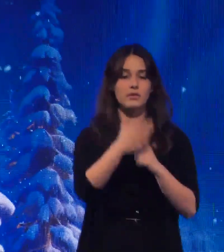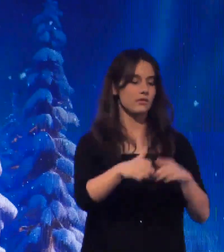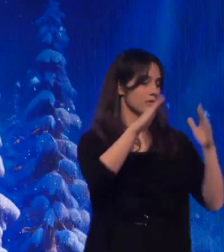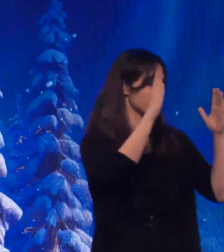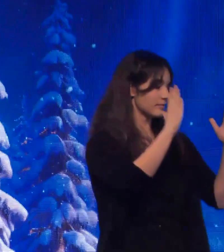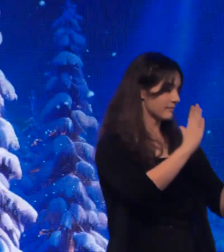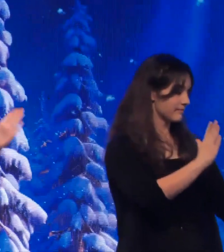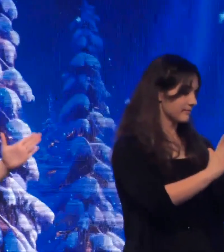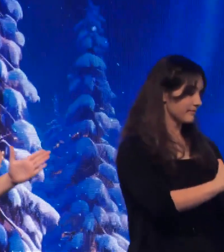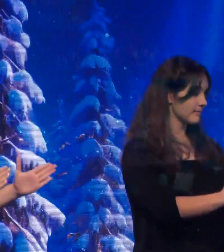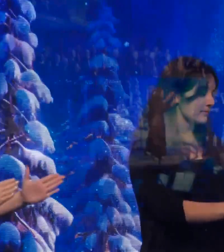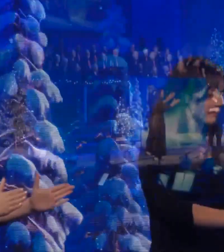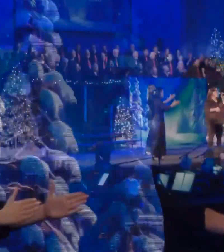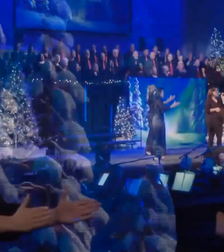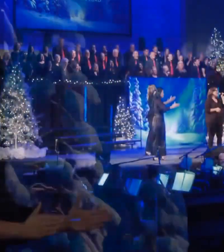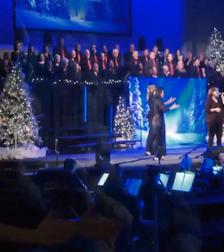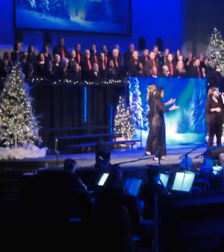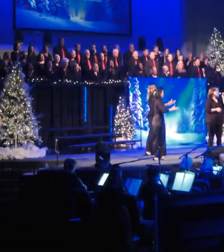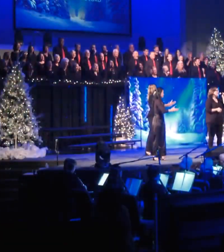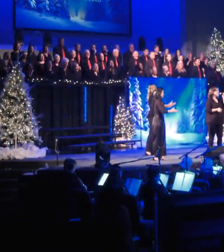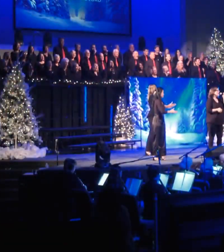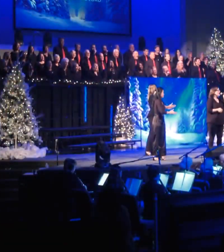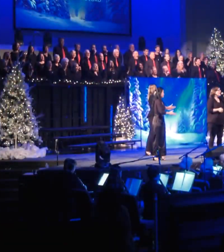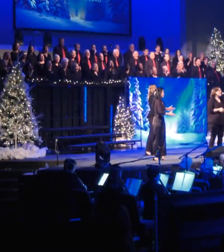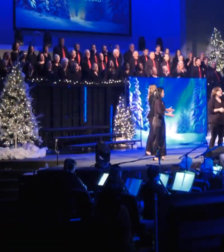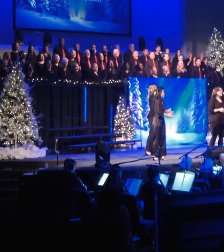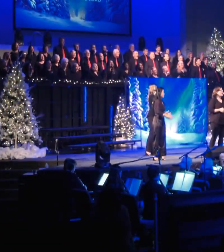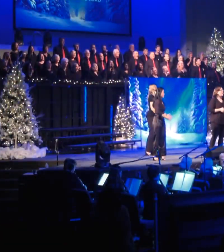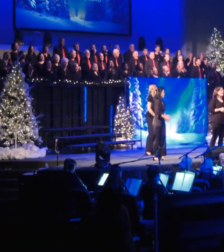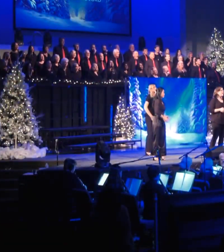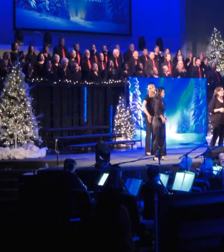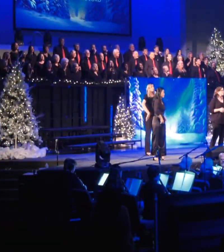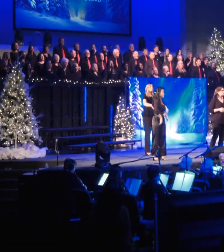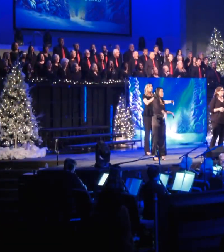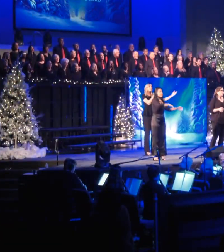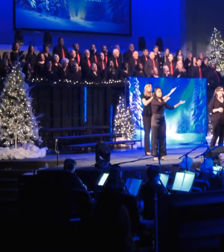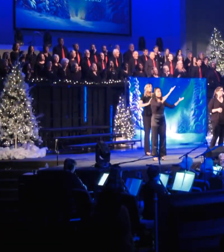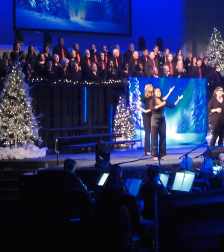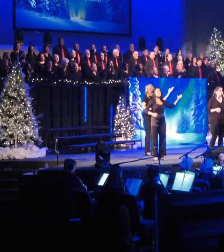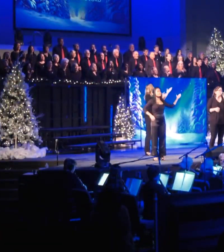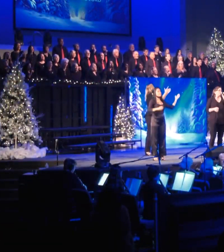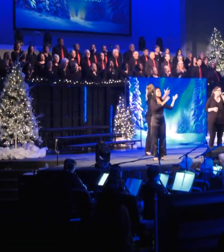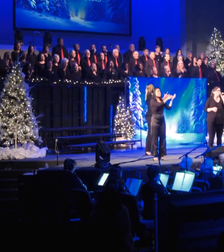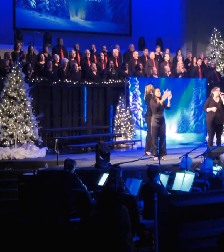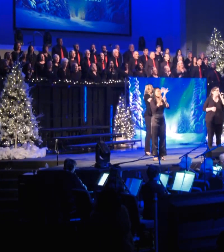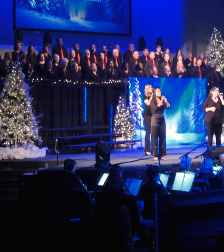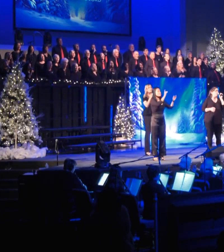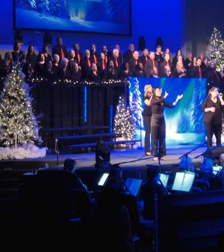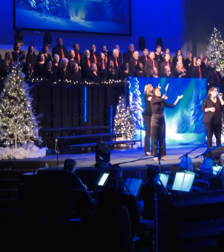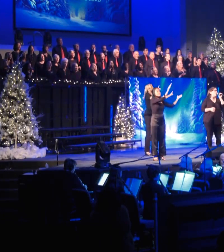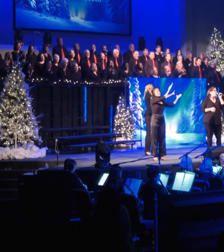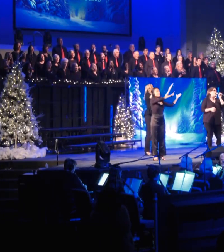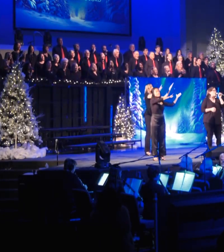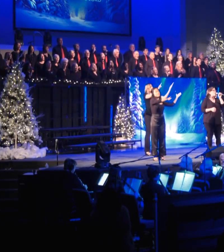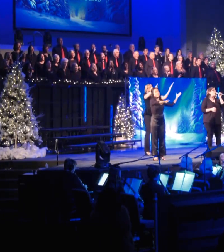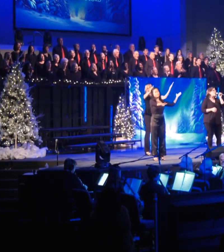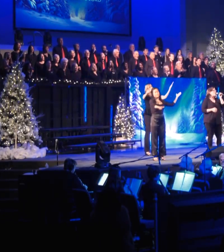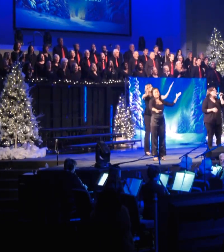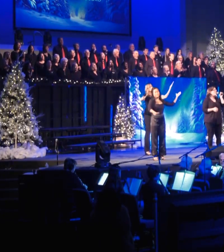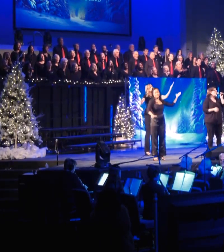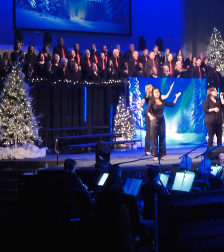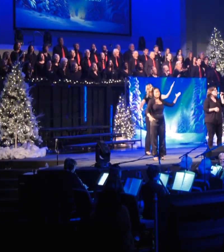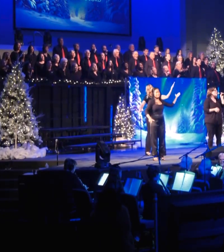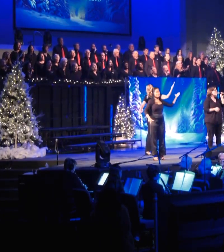Word now in flesh Christ Jesus the Lord